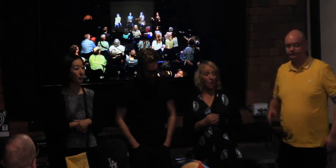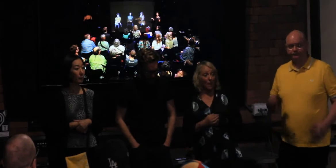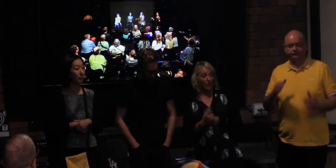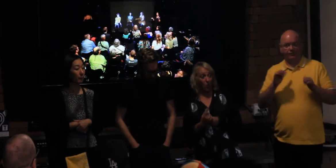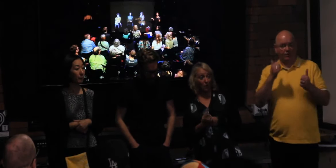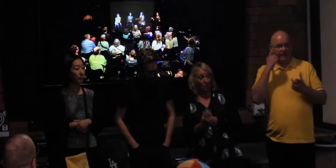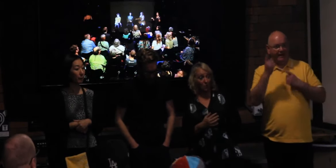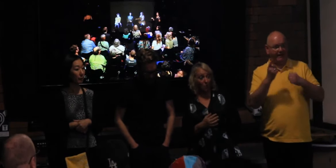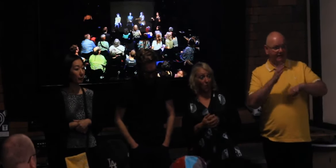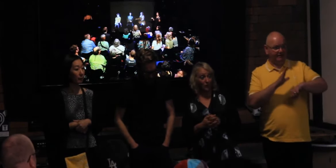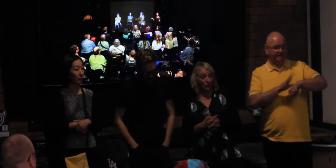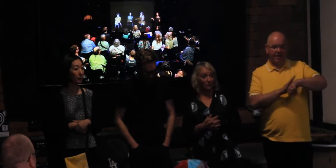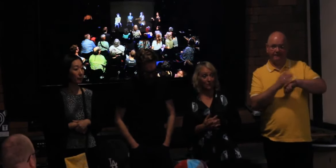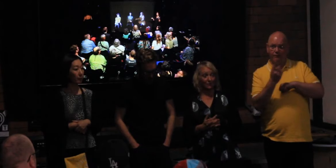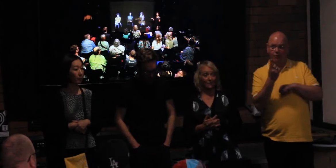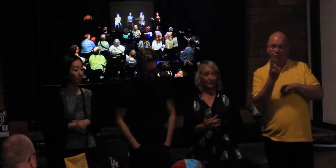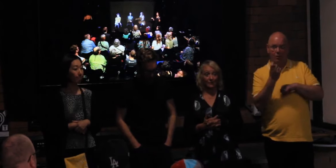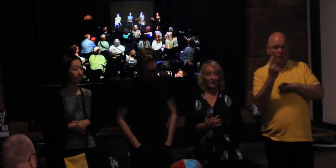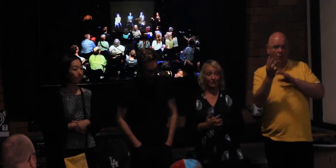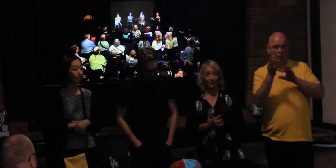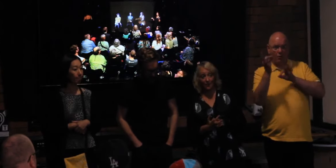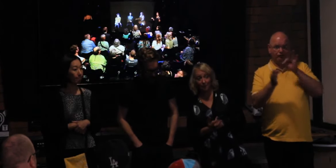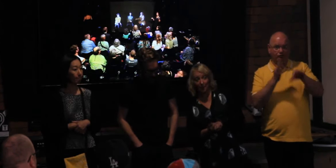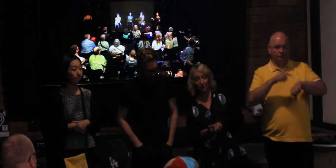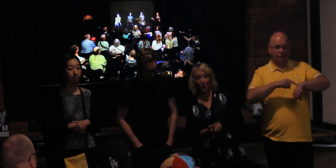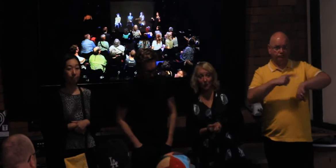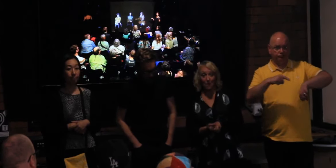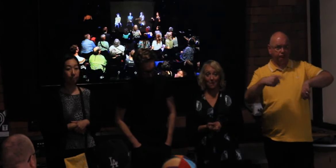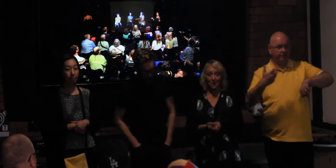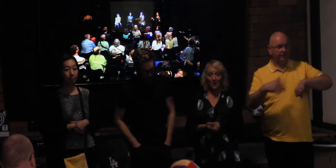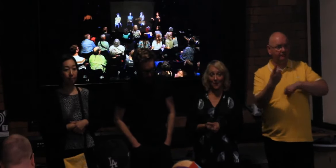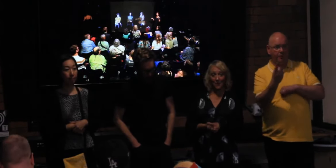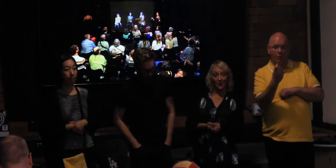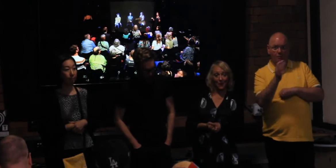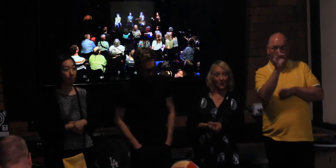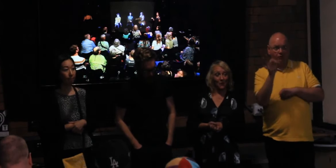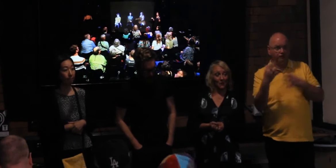time for maybe one more question? Maybe from the room?